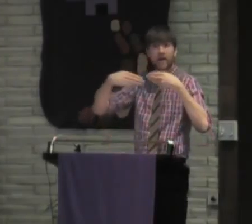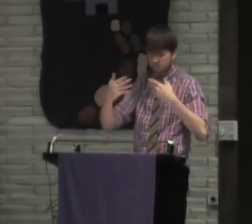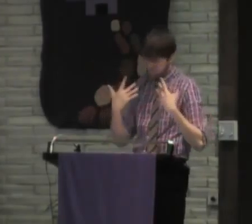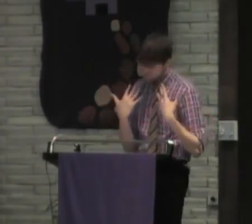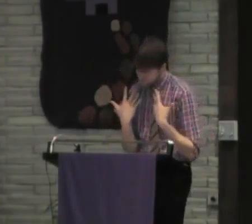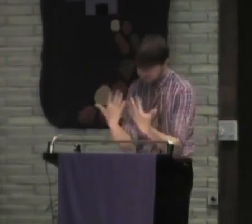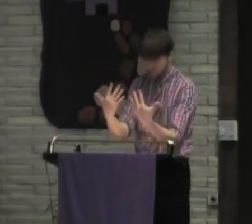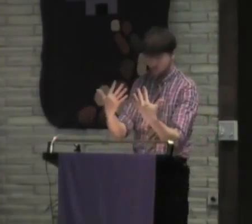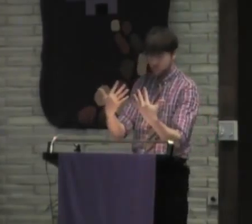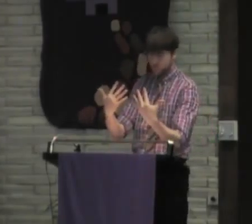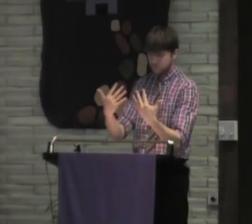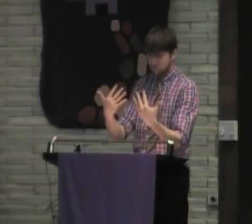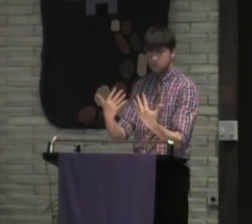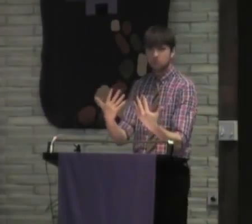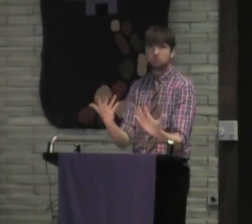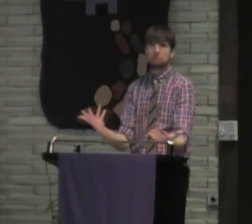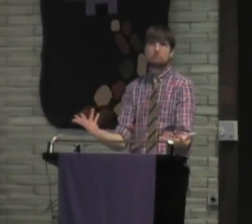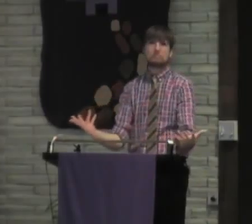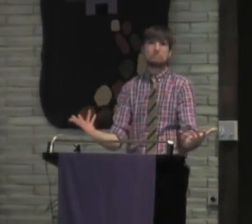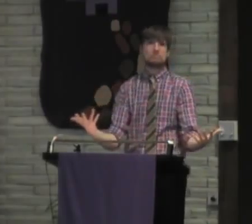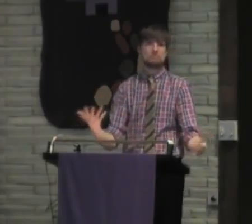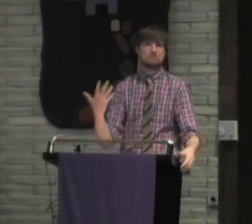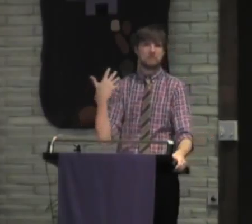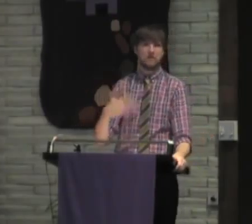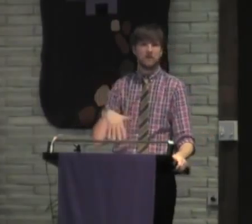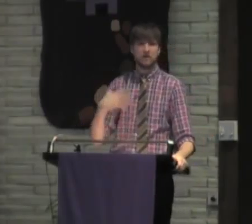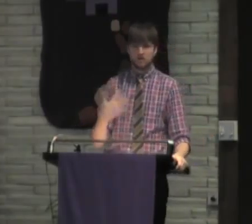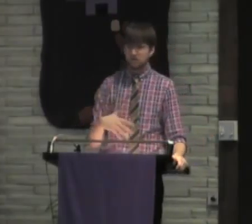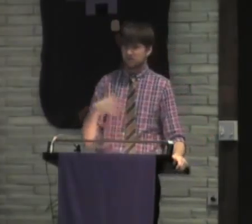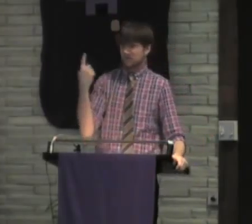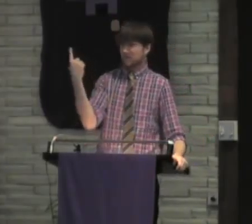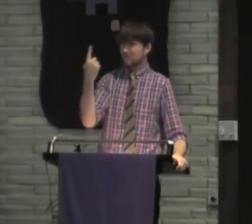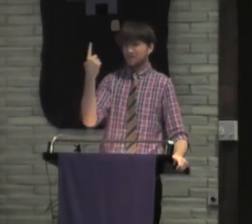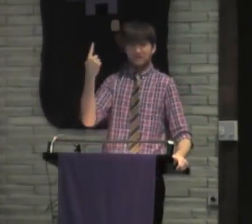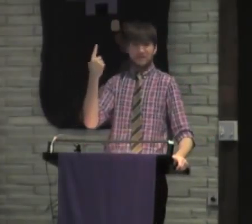is broken down and its gates have been burned with fire. Wow.